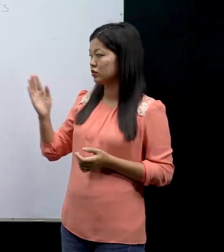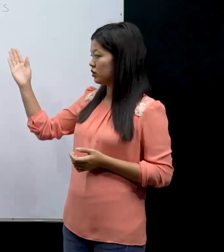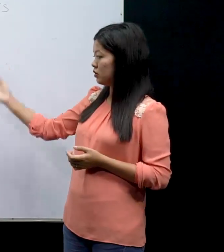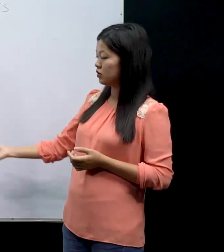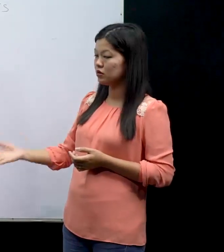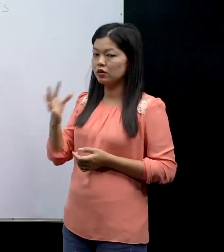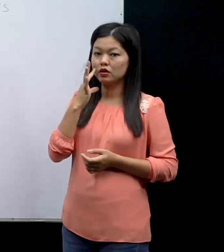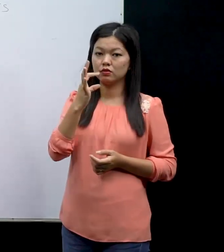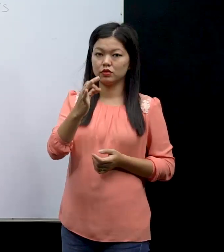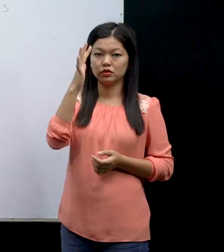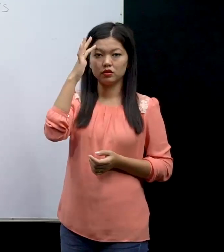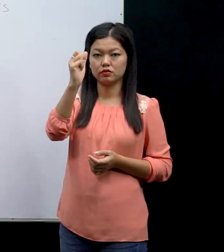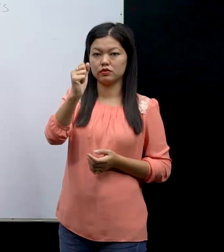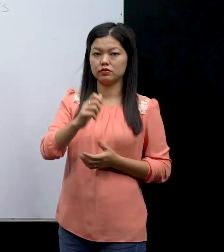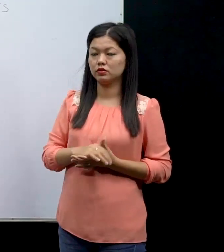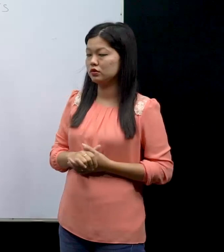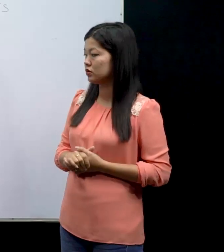Clear?